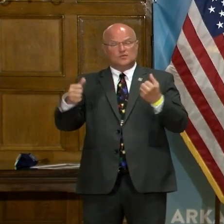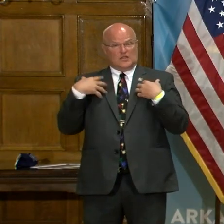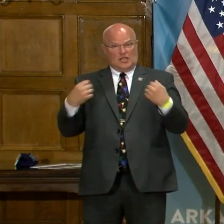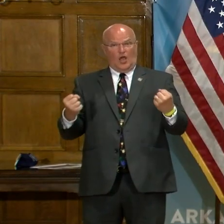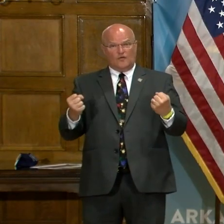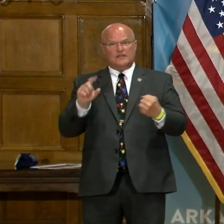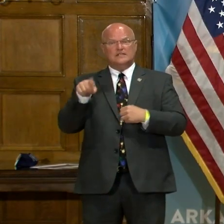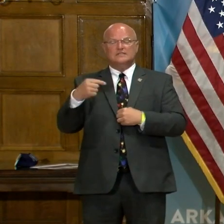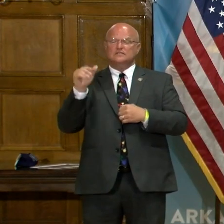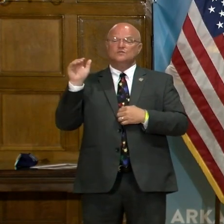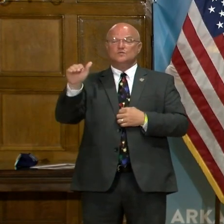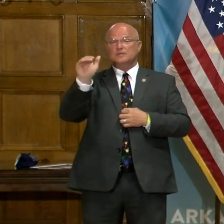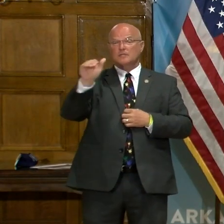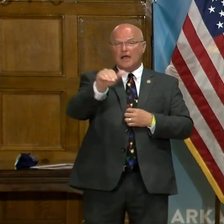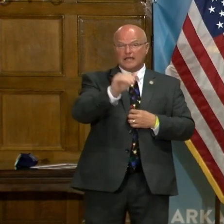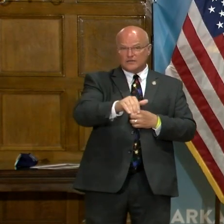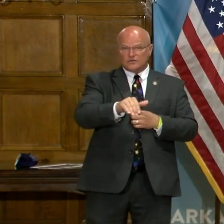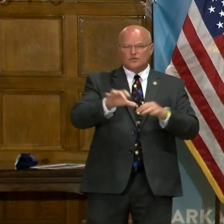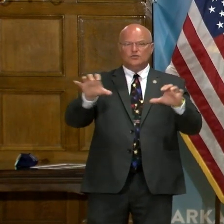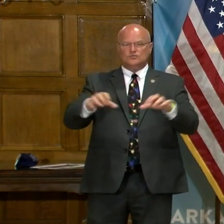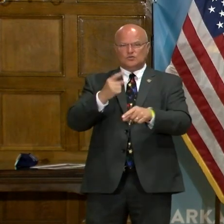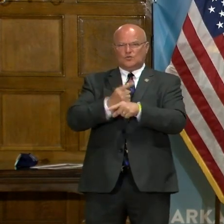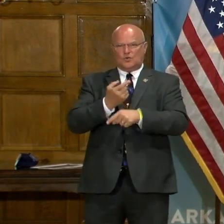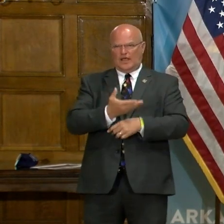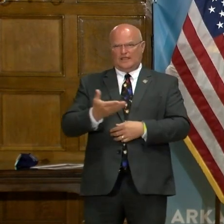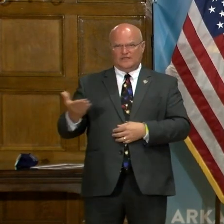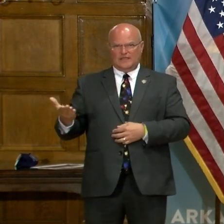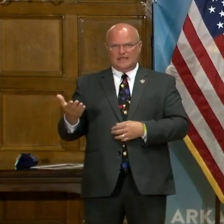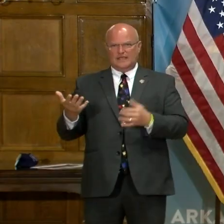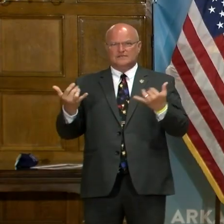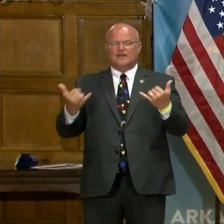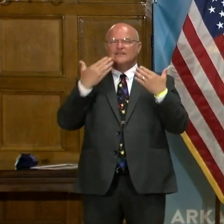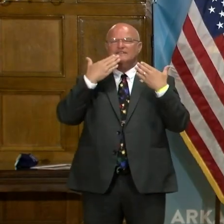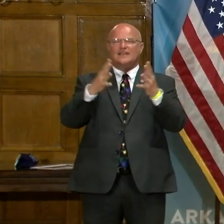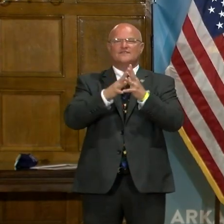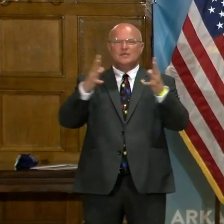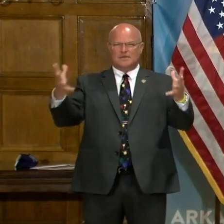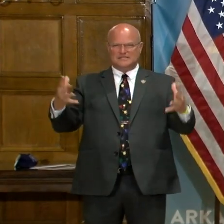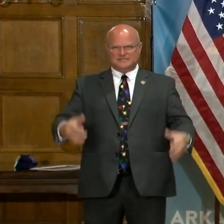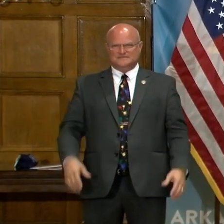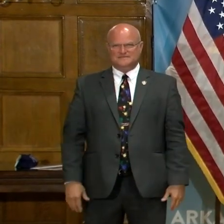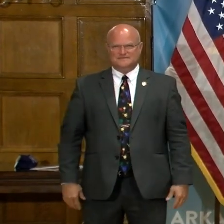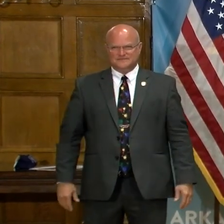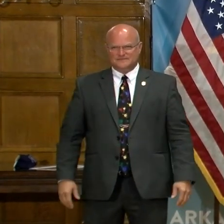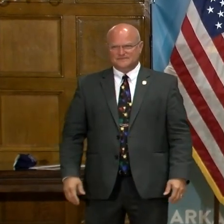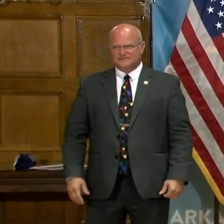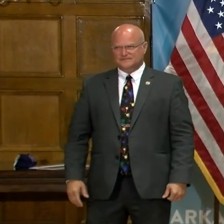just simply a reminder, let's do the right thing. With that, thank you all very much.